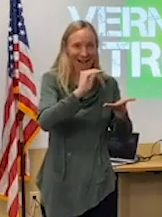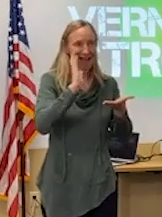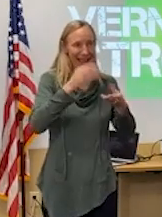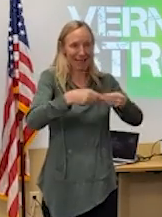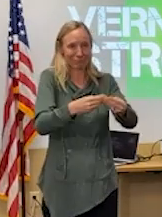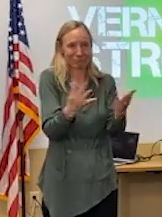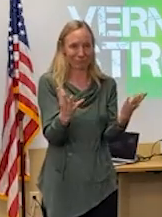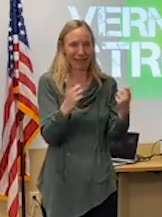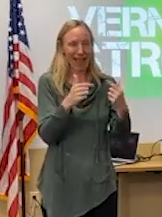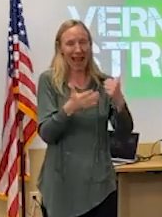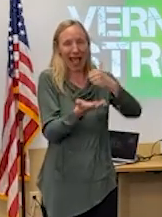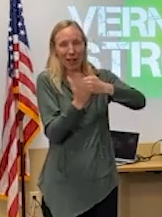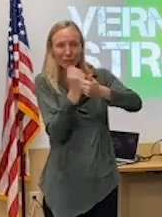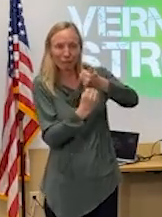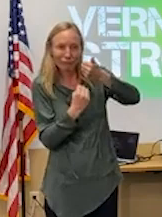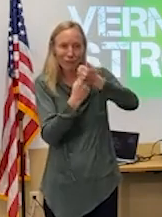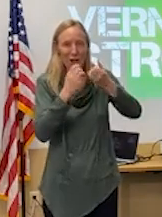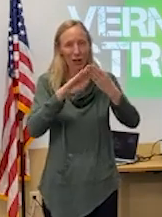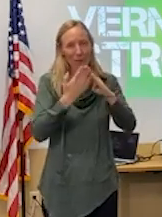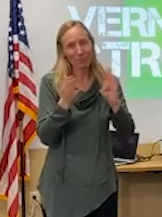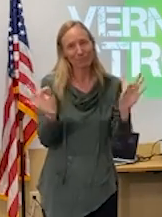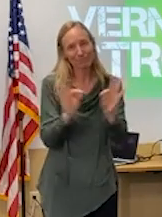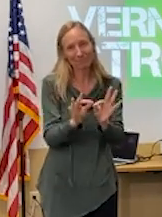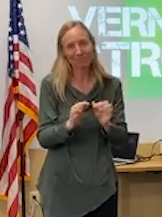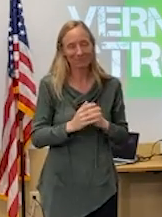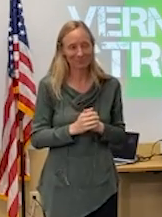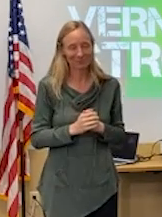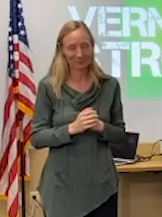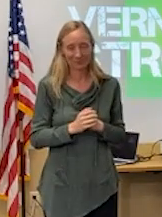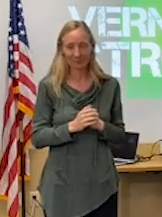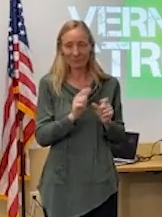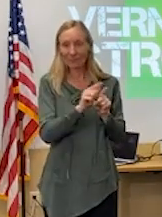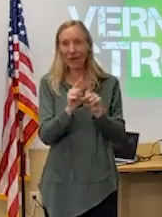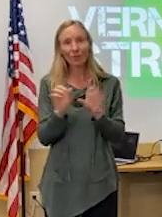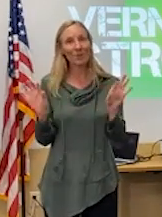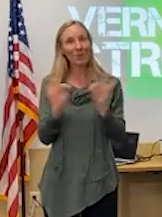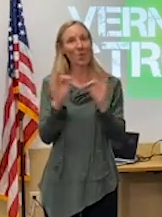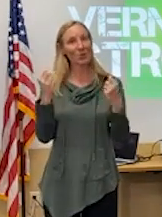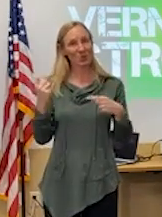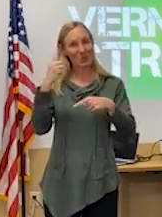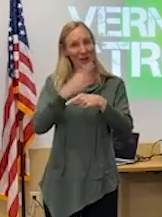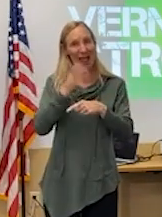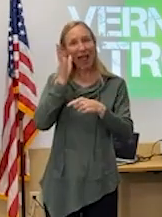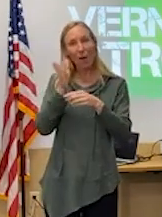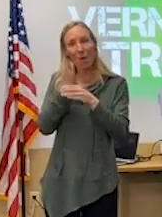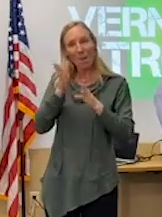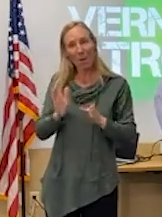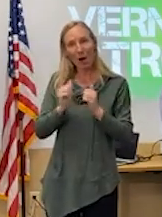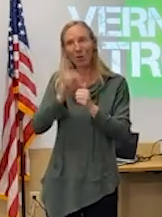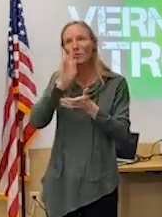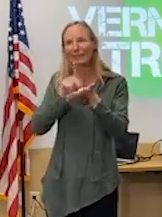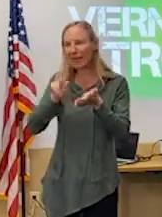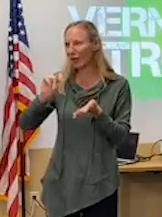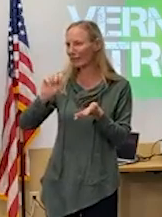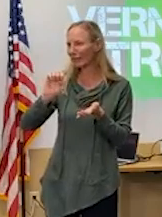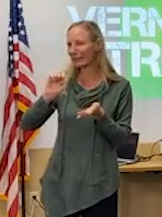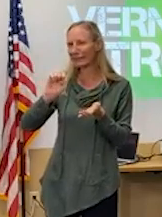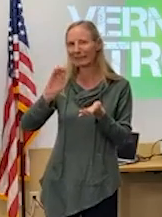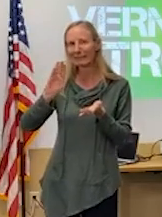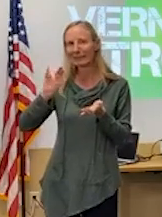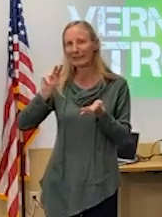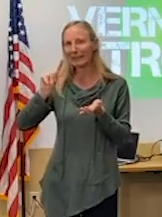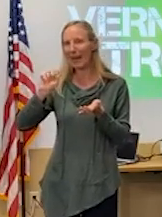really important ways. I'd also like to share that today, in partnership with Secretary Tebbets, well, he didn't even make it out